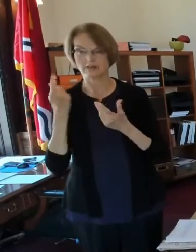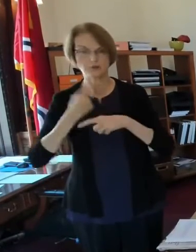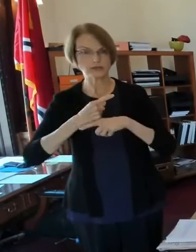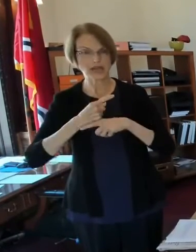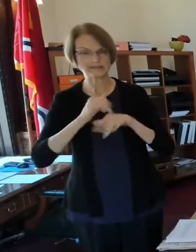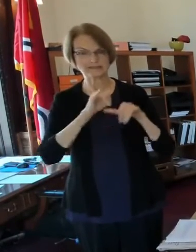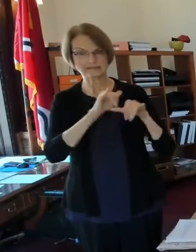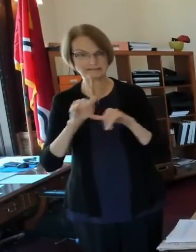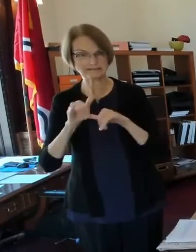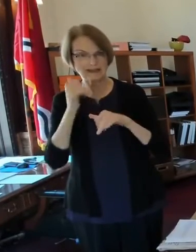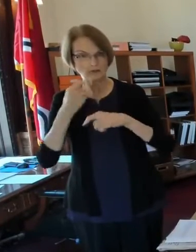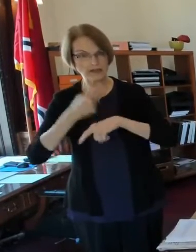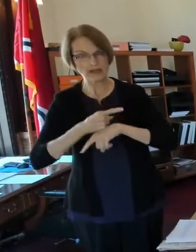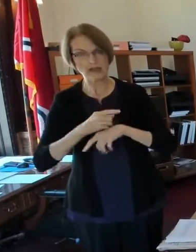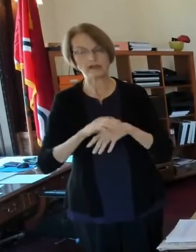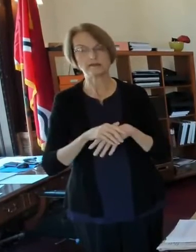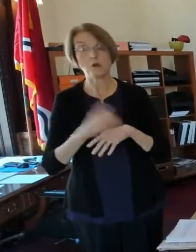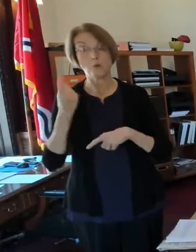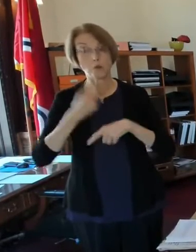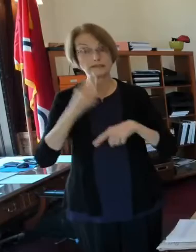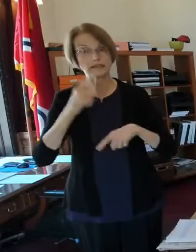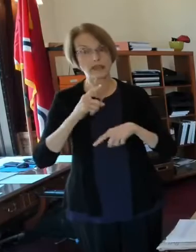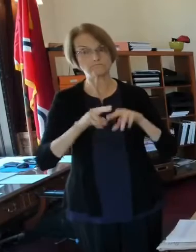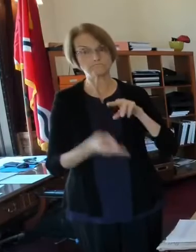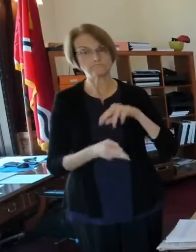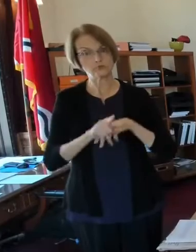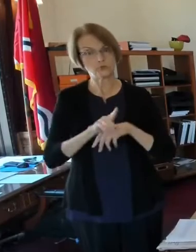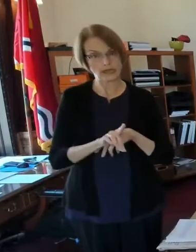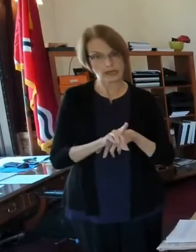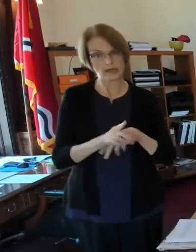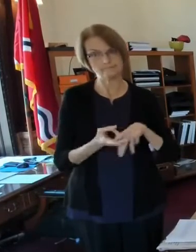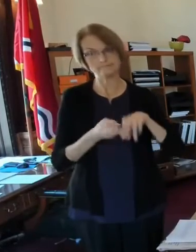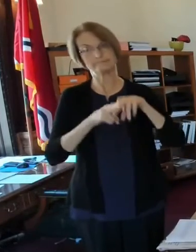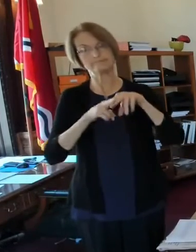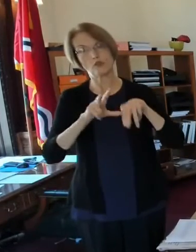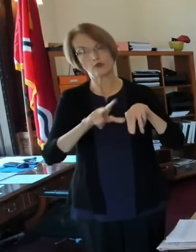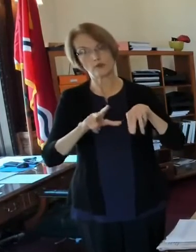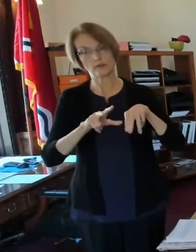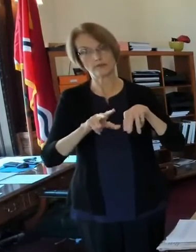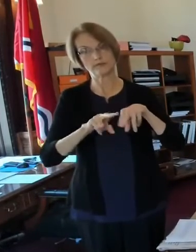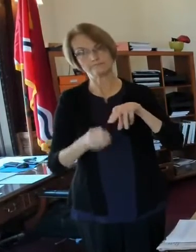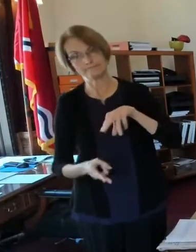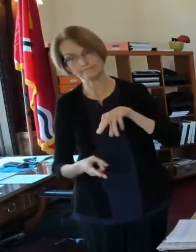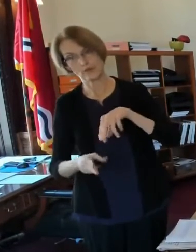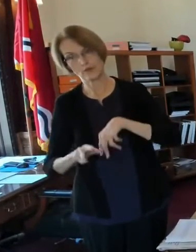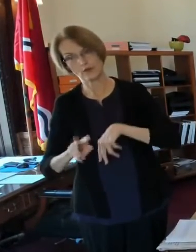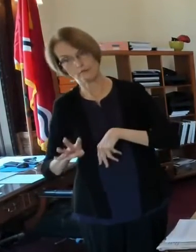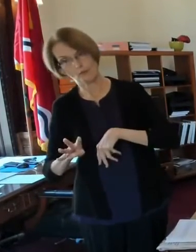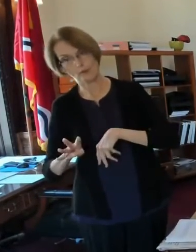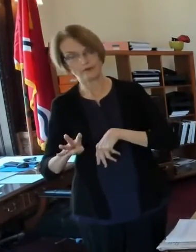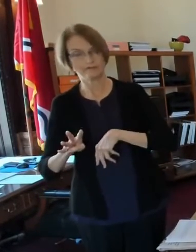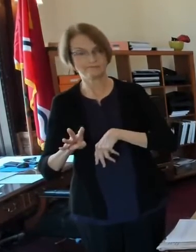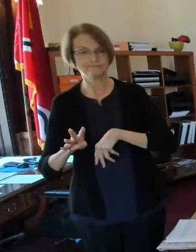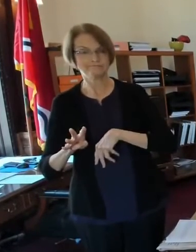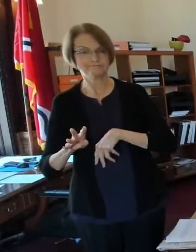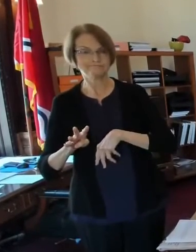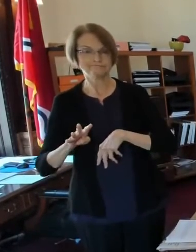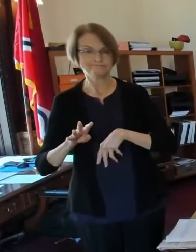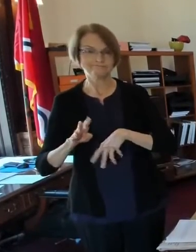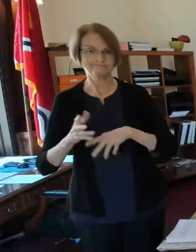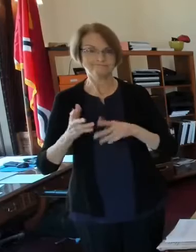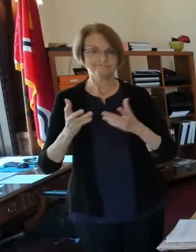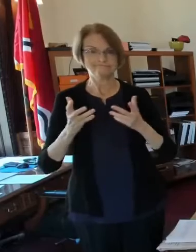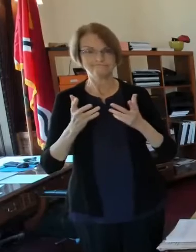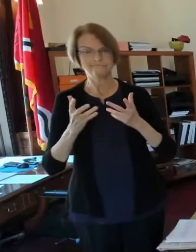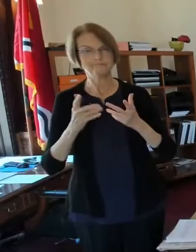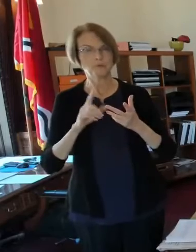were as low as 28 one day, and then 33 and 30, and yesterday 34. So still pretty